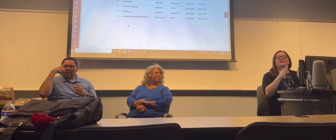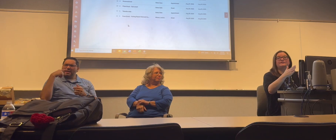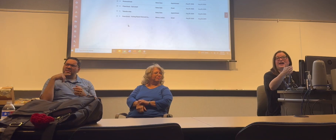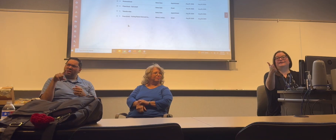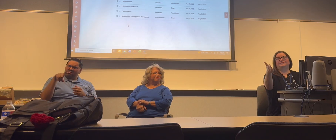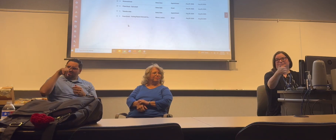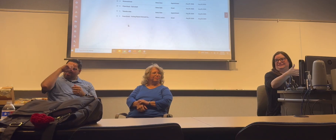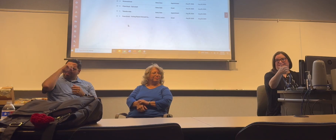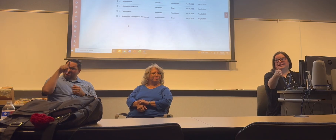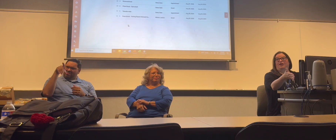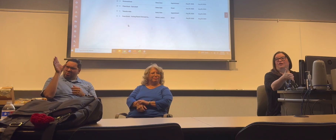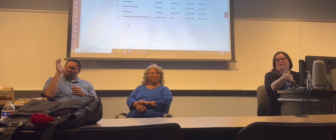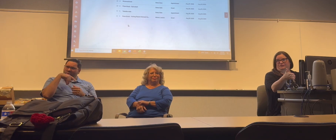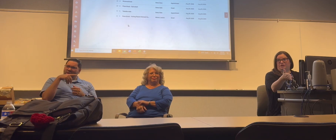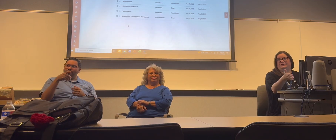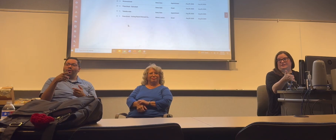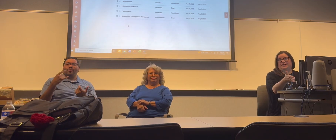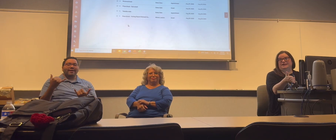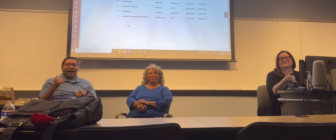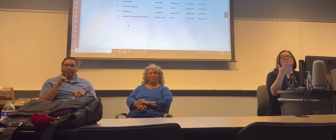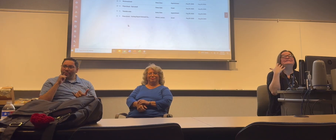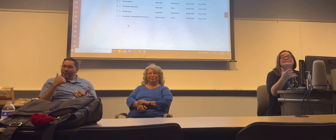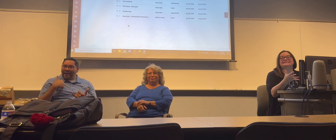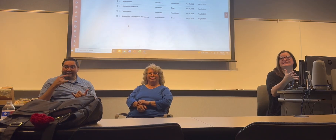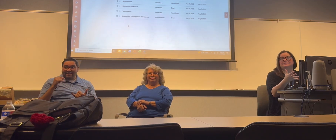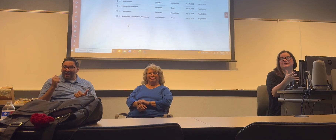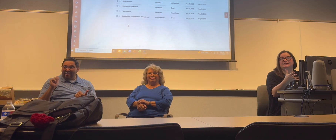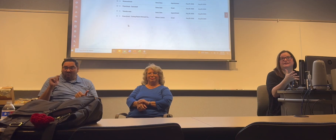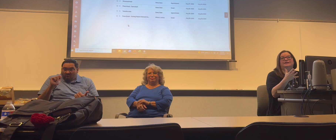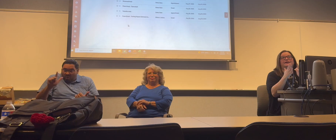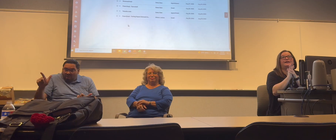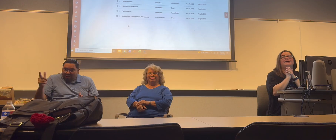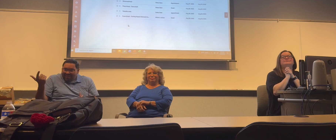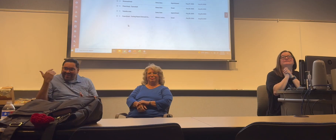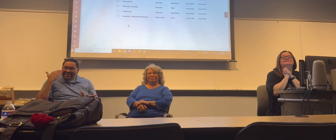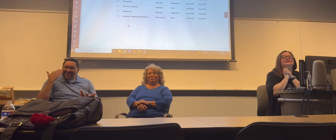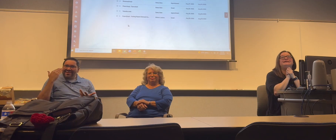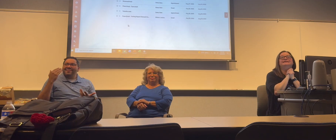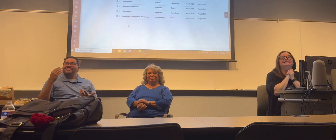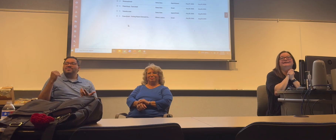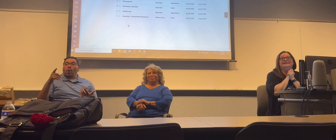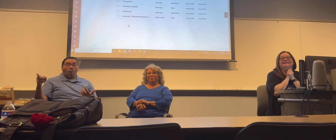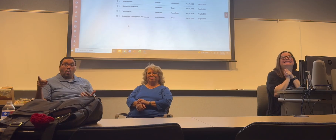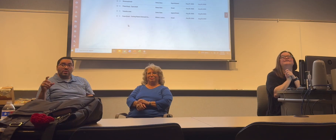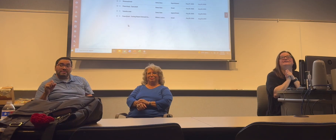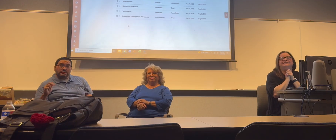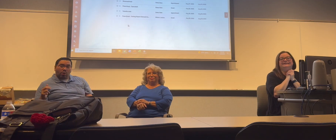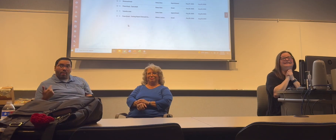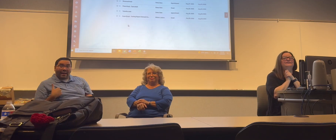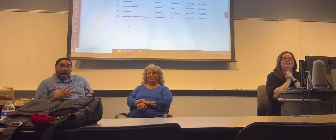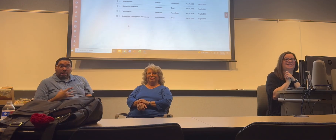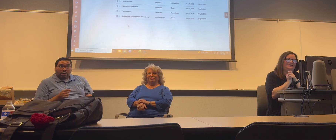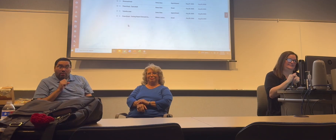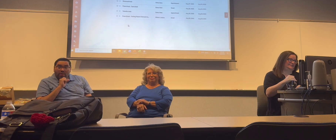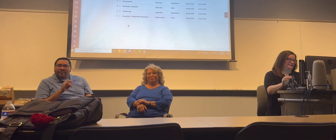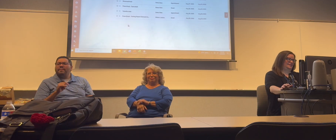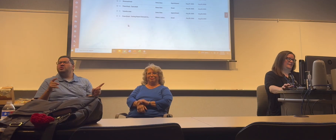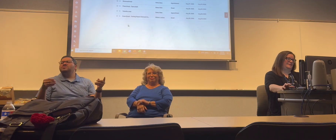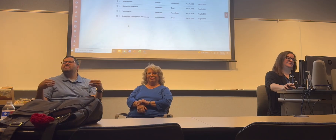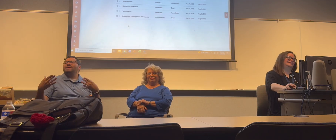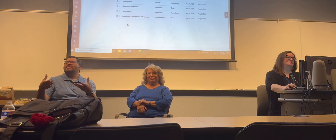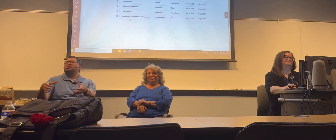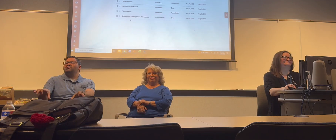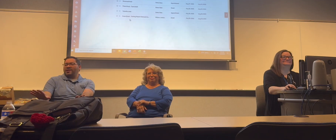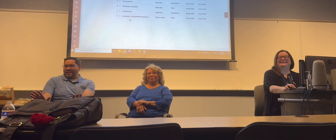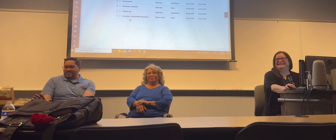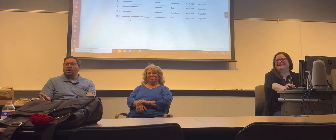we don't even have this at all currently, right? So at least it's something, and I'm just Oh, I saying, like it. give it a chance. So much is all easier.